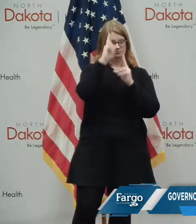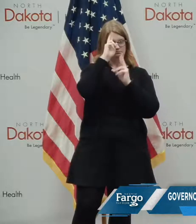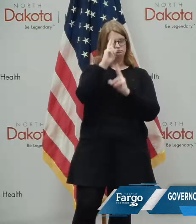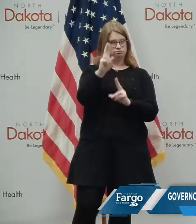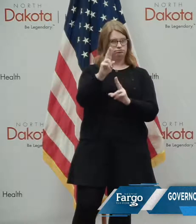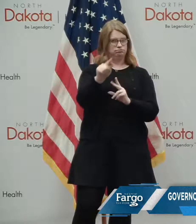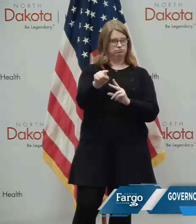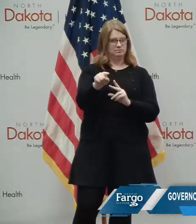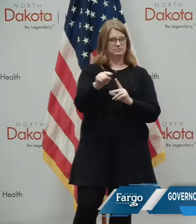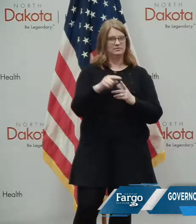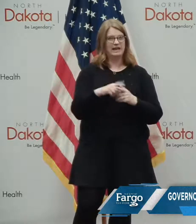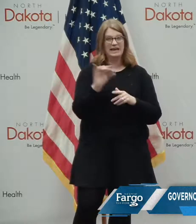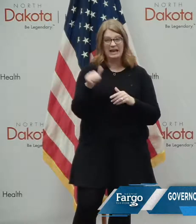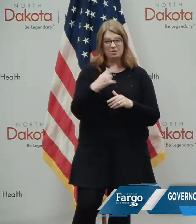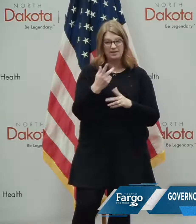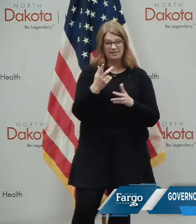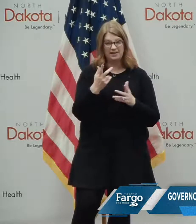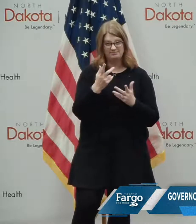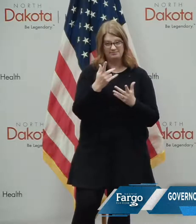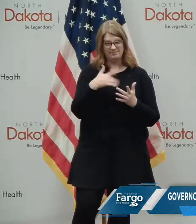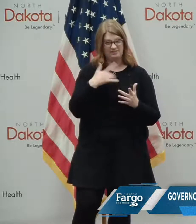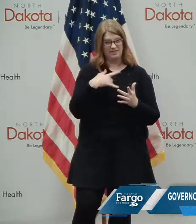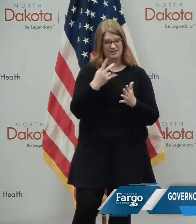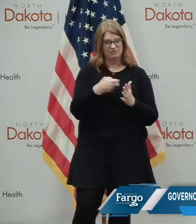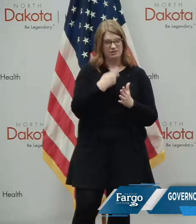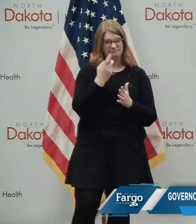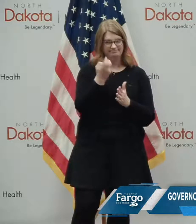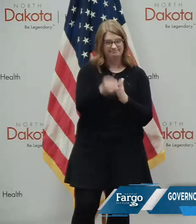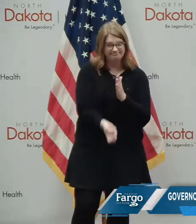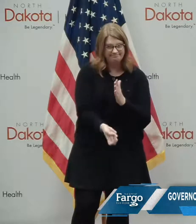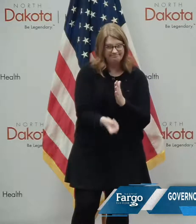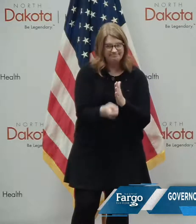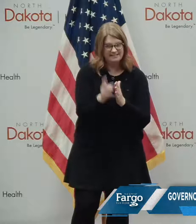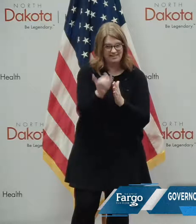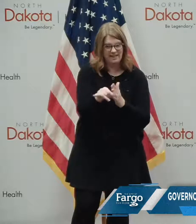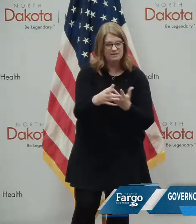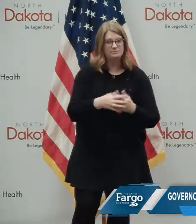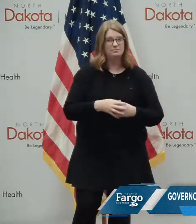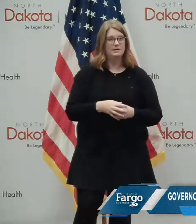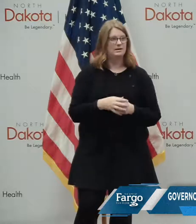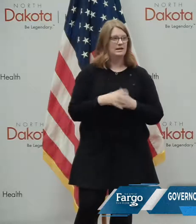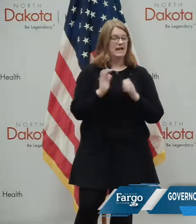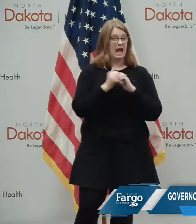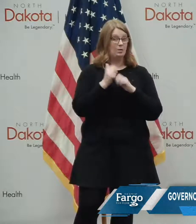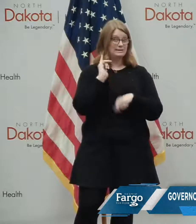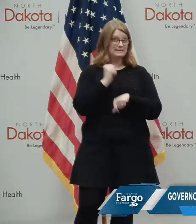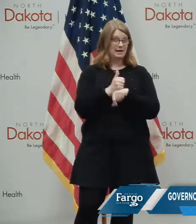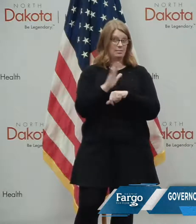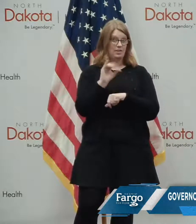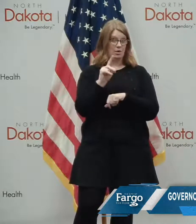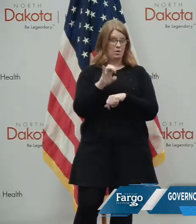consider jumping into that role. But it's a very tough setup the way it's set up in code right now.